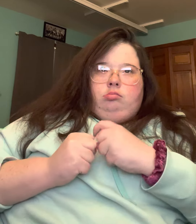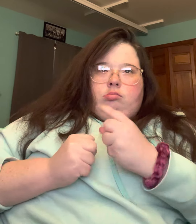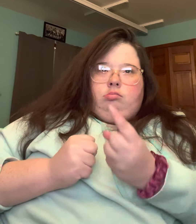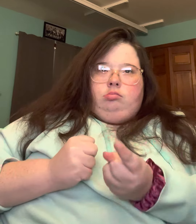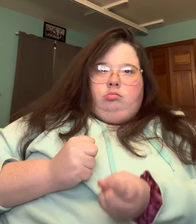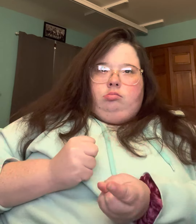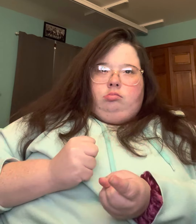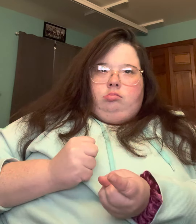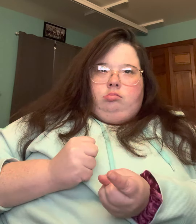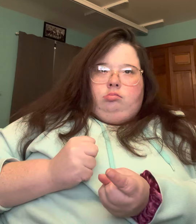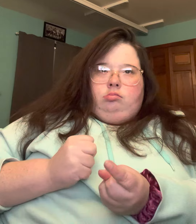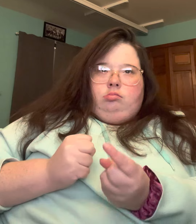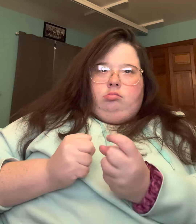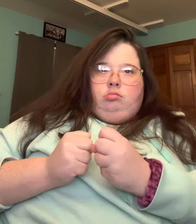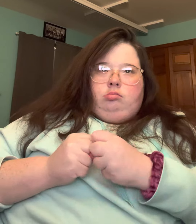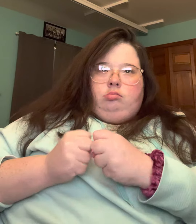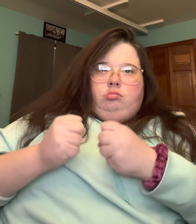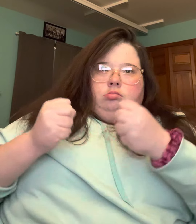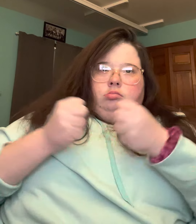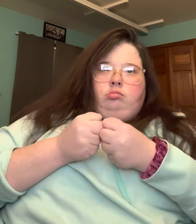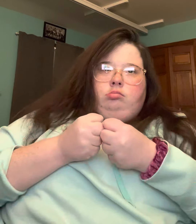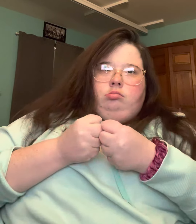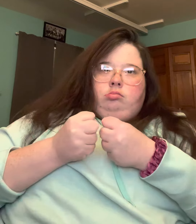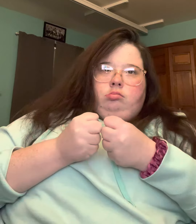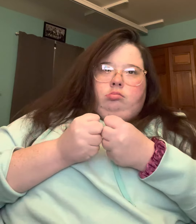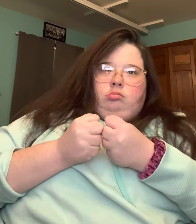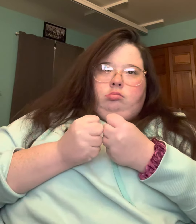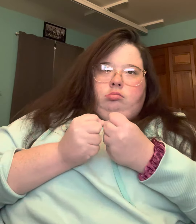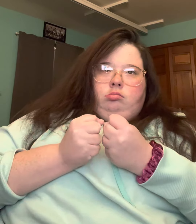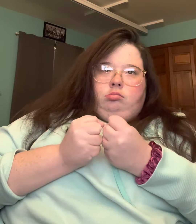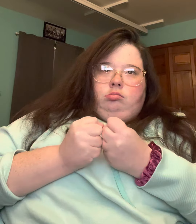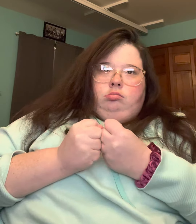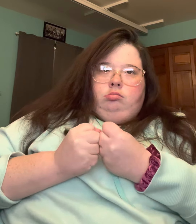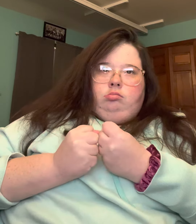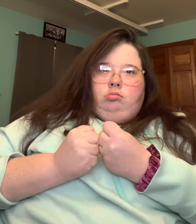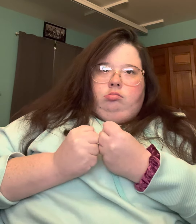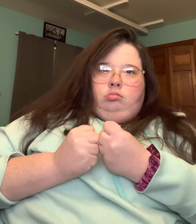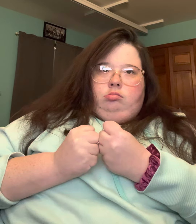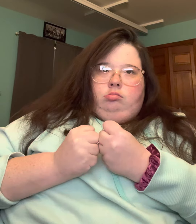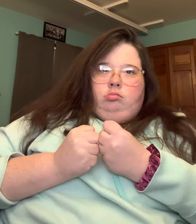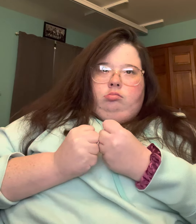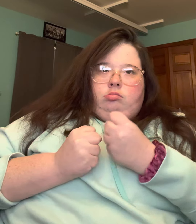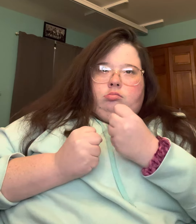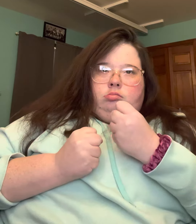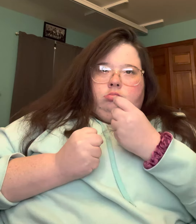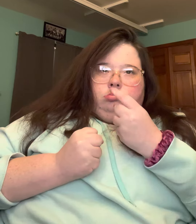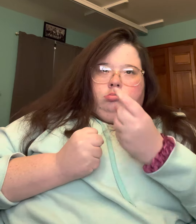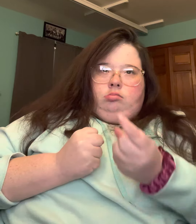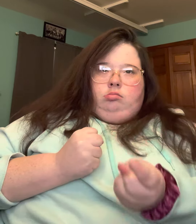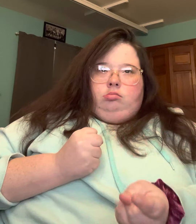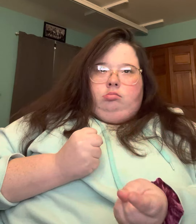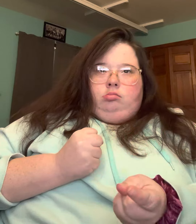How are you? So both fists together, your dominant hand moves out to